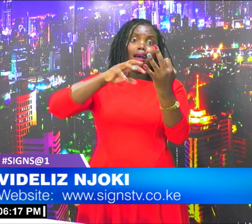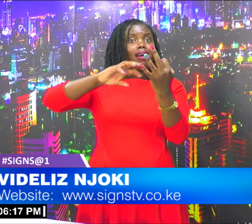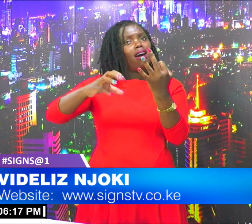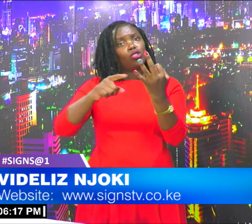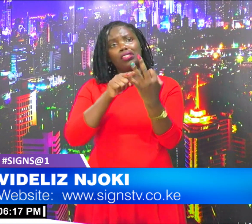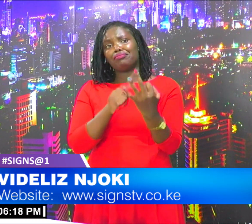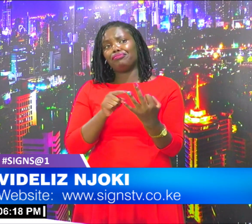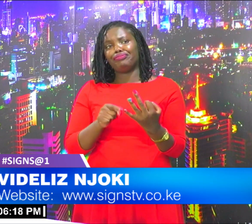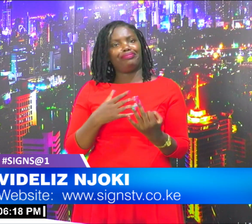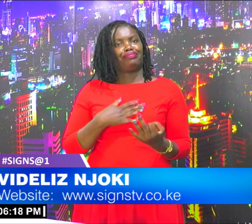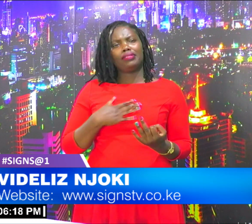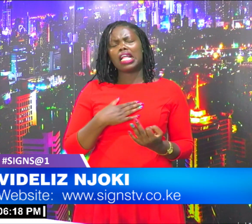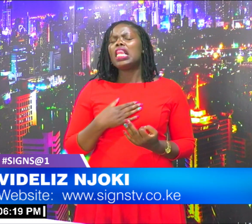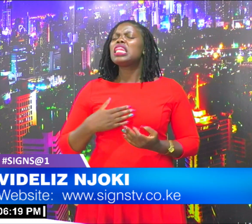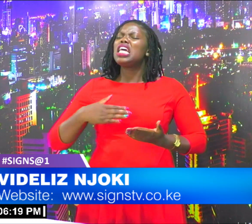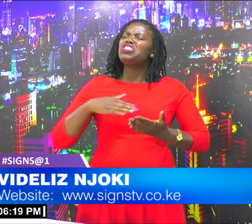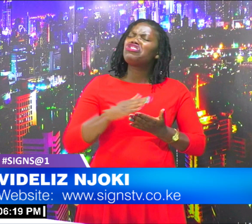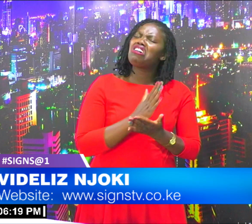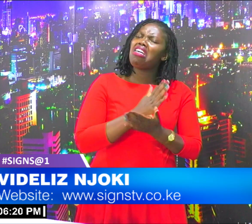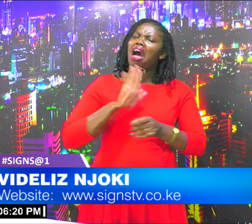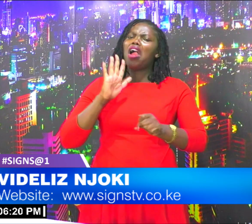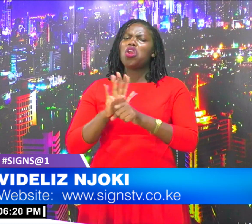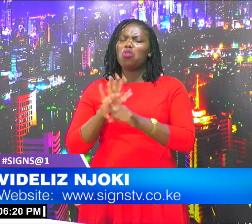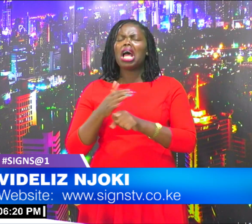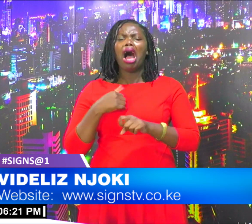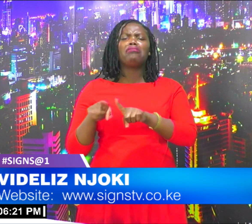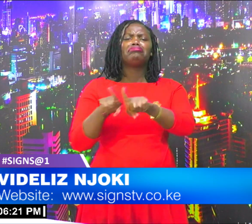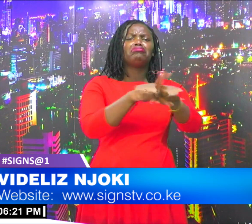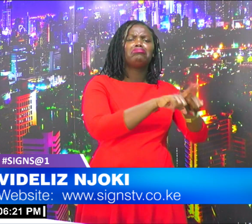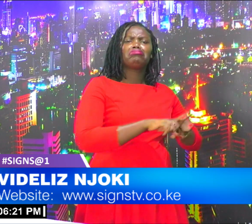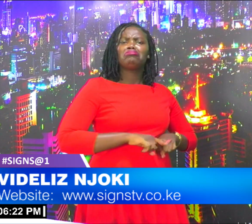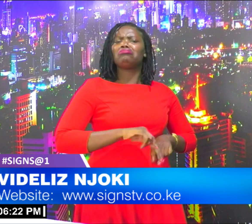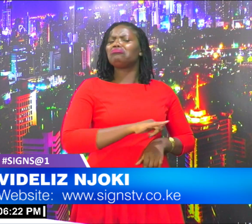The leader said that the three counties share a lot in common,